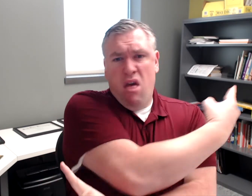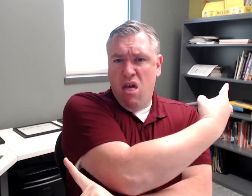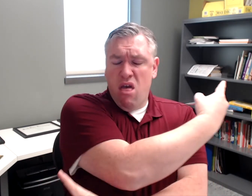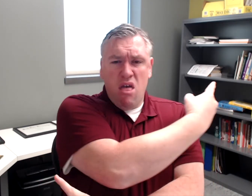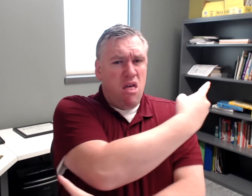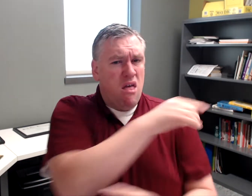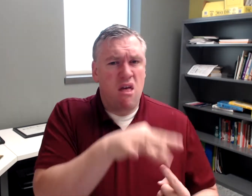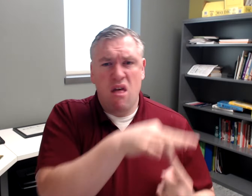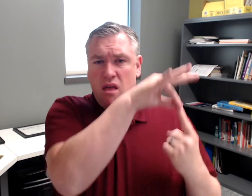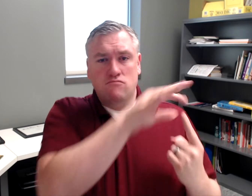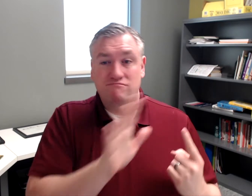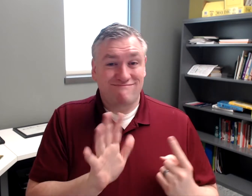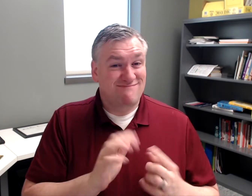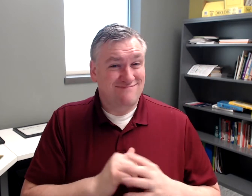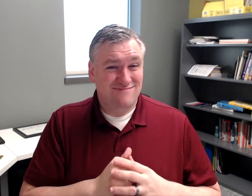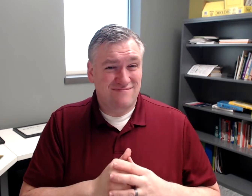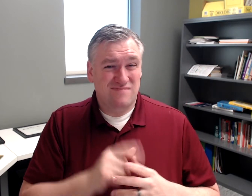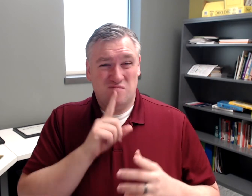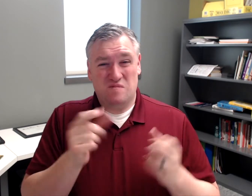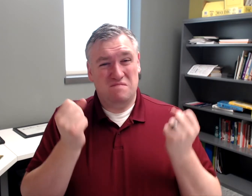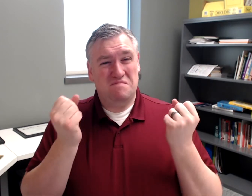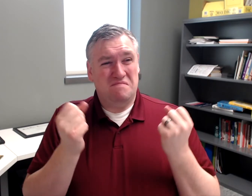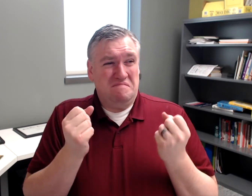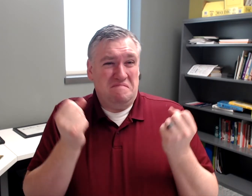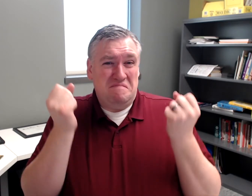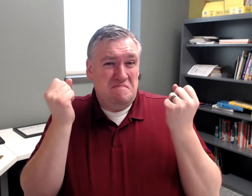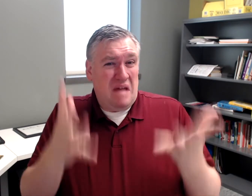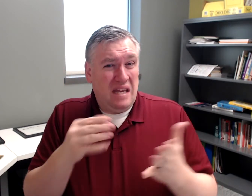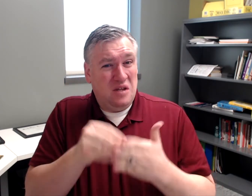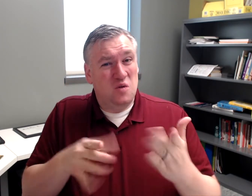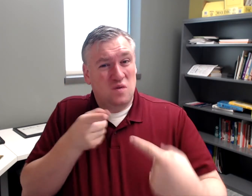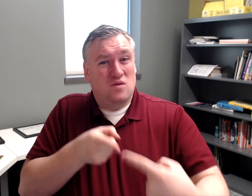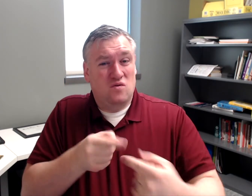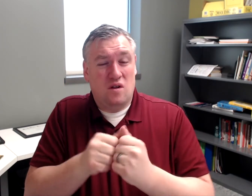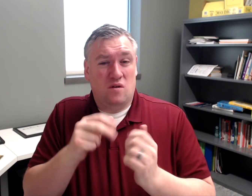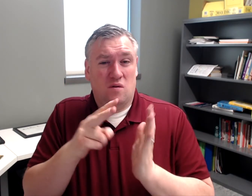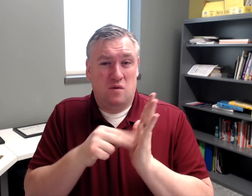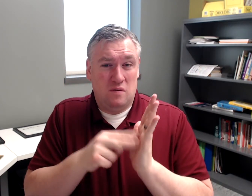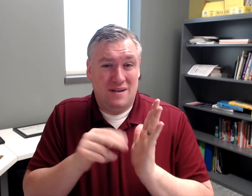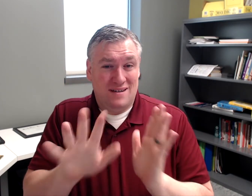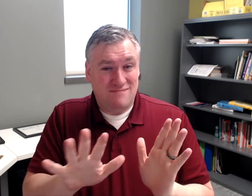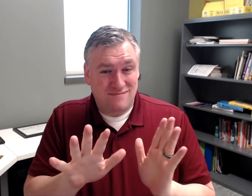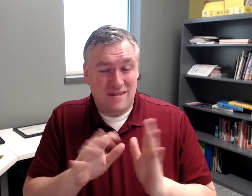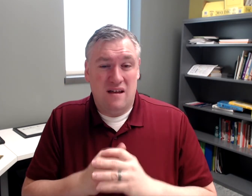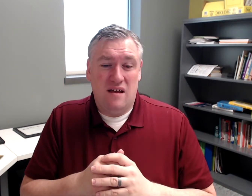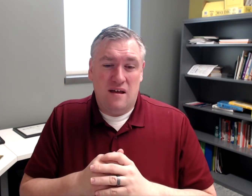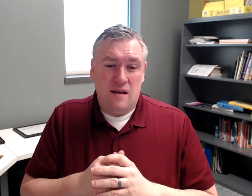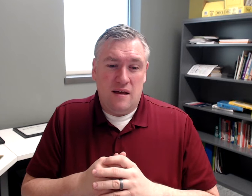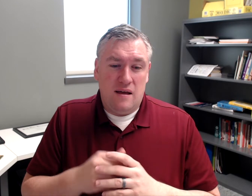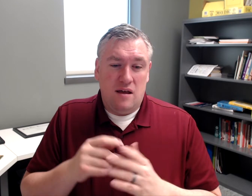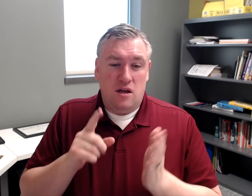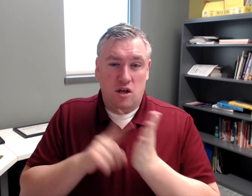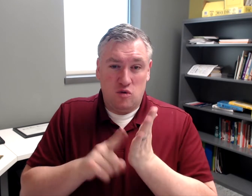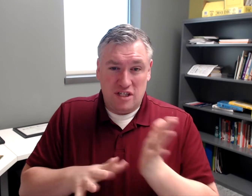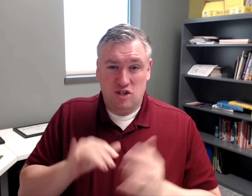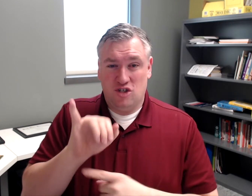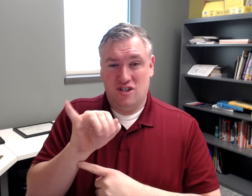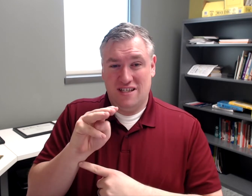So are deaf students just off the mark, some kind of unique exception? No. Many students hearing deaf struggle with